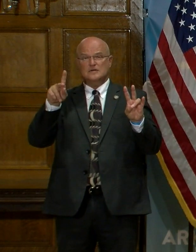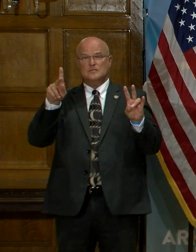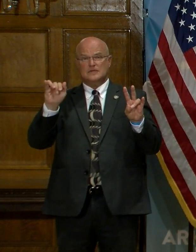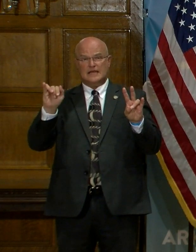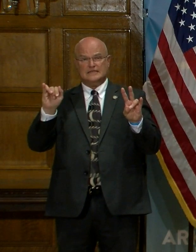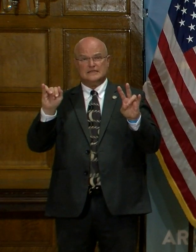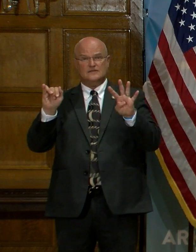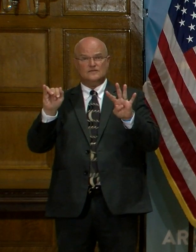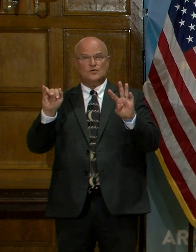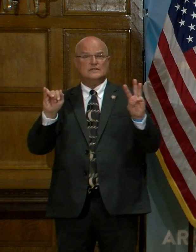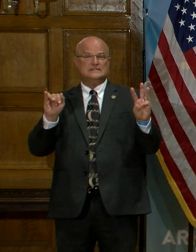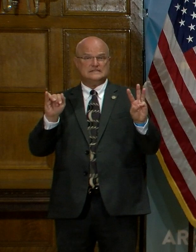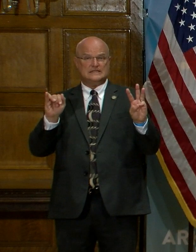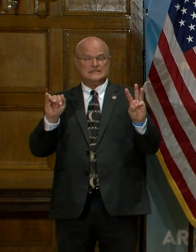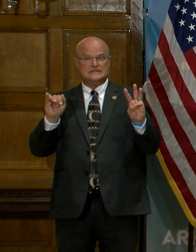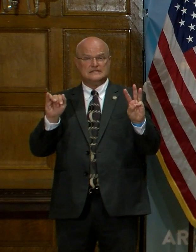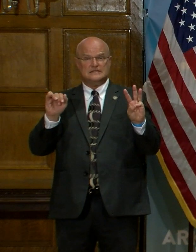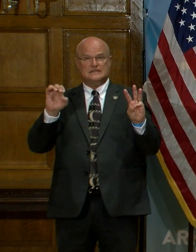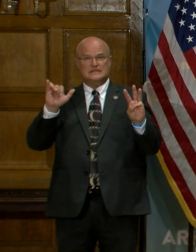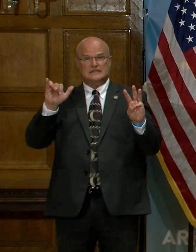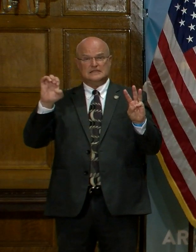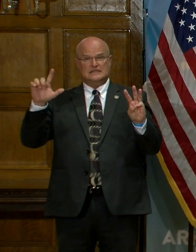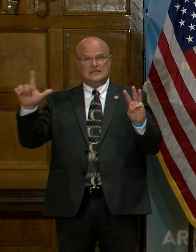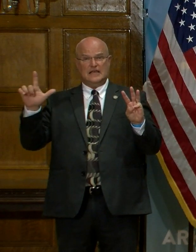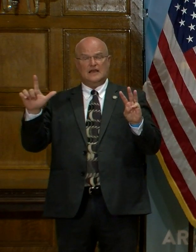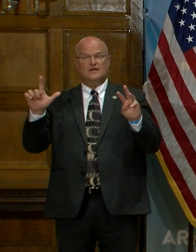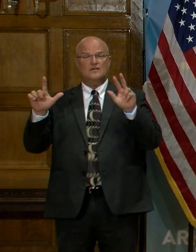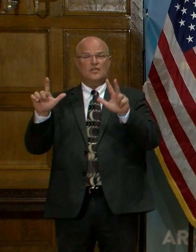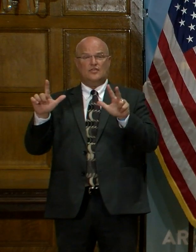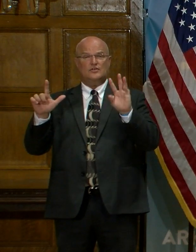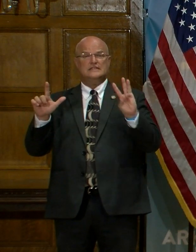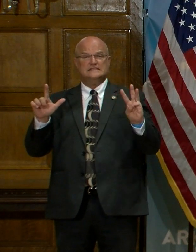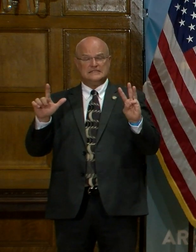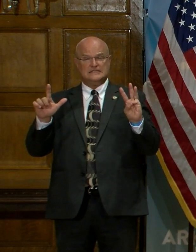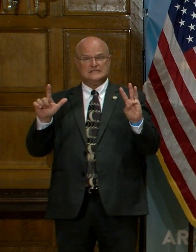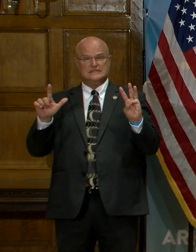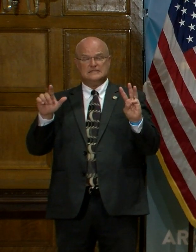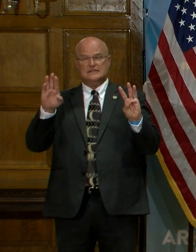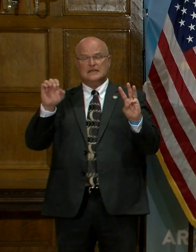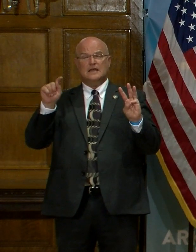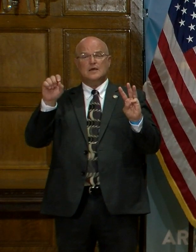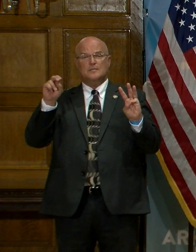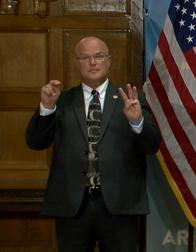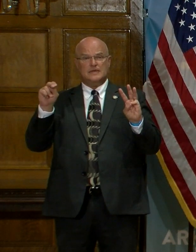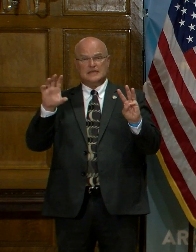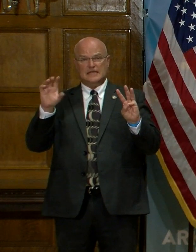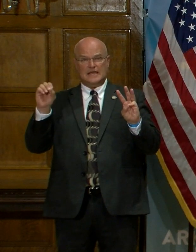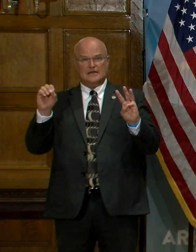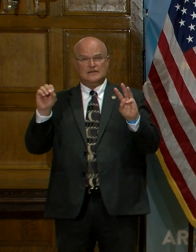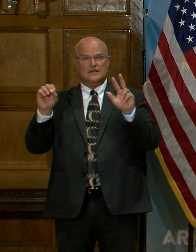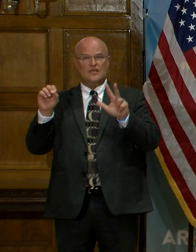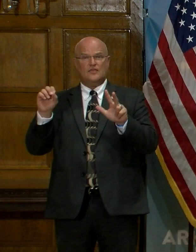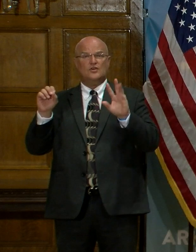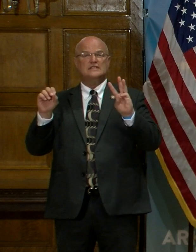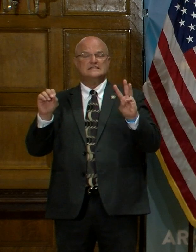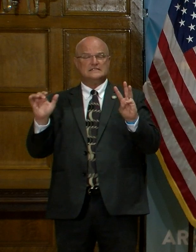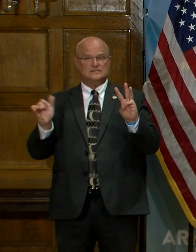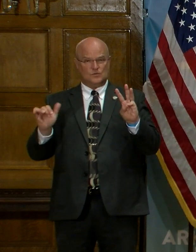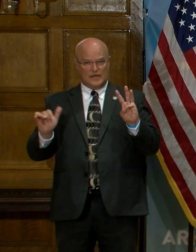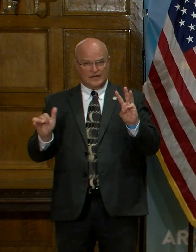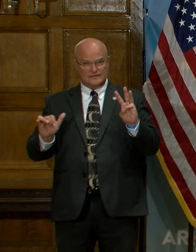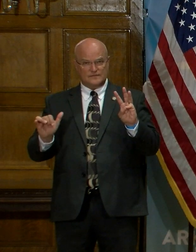County 46, Yale County 36, and Benton County 36 as